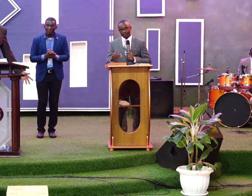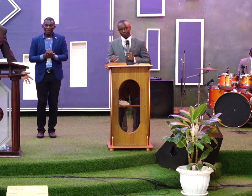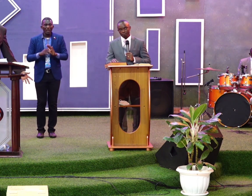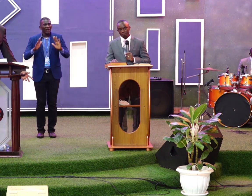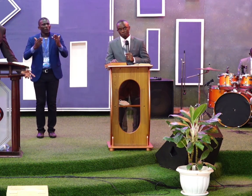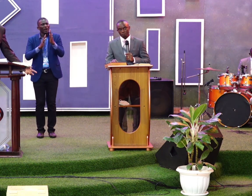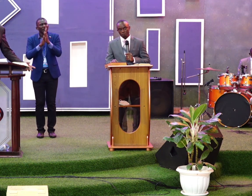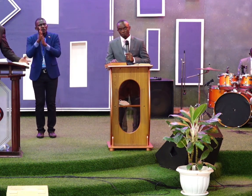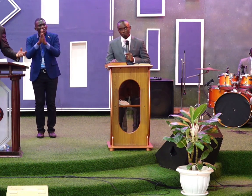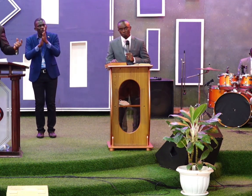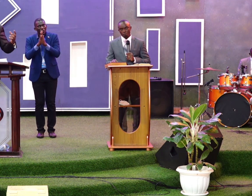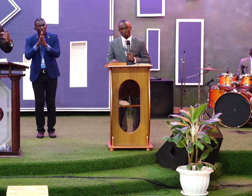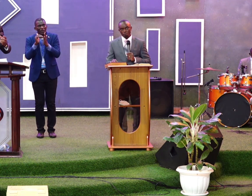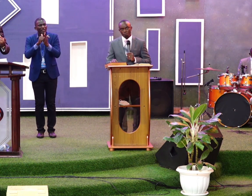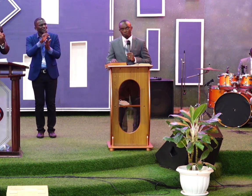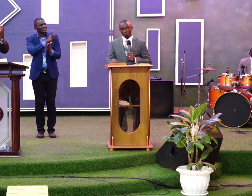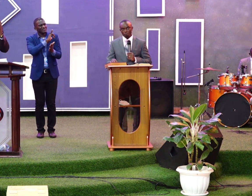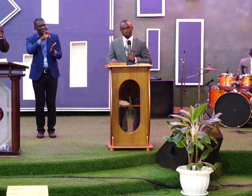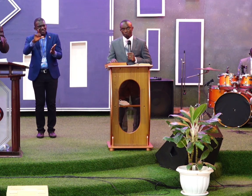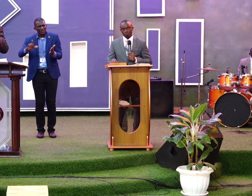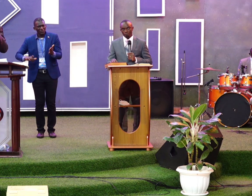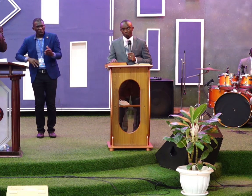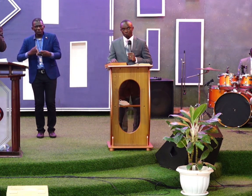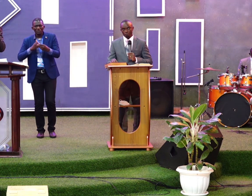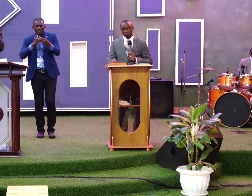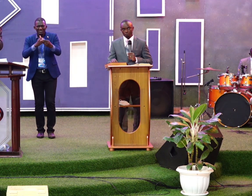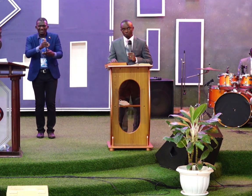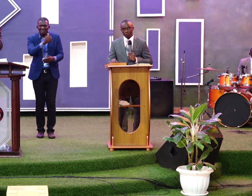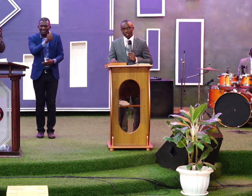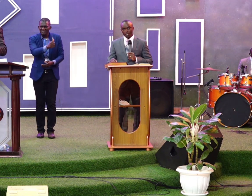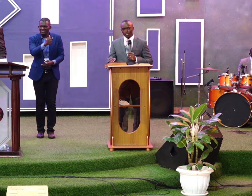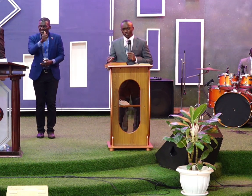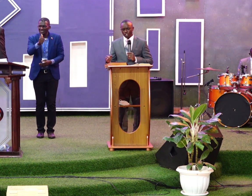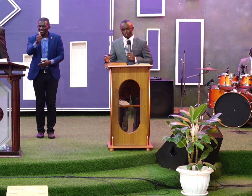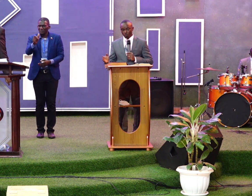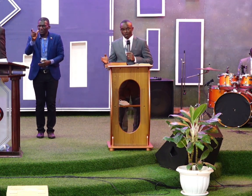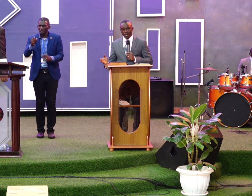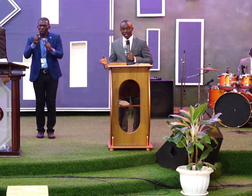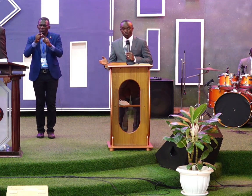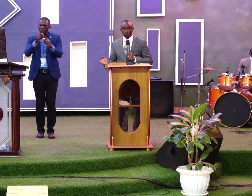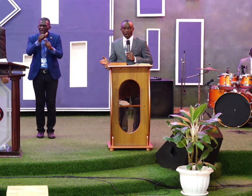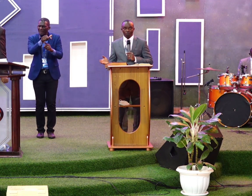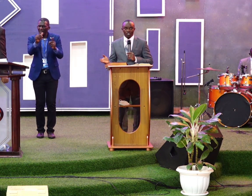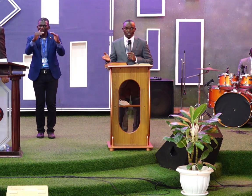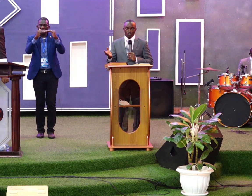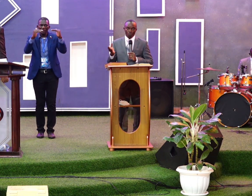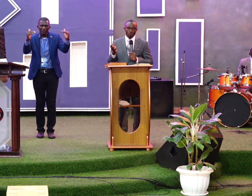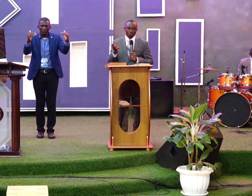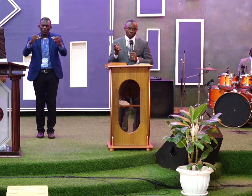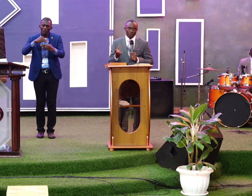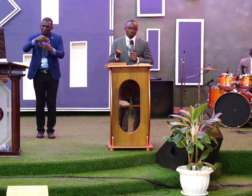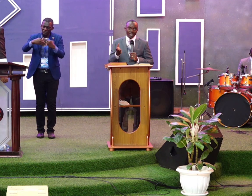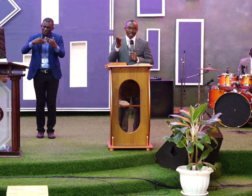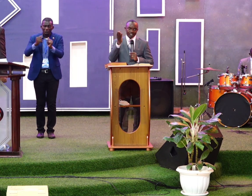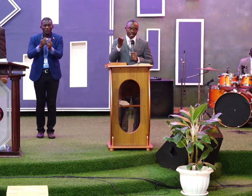that the Lord will take every one of us to another level of fellowship with the Spirit of God. Because